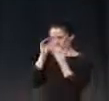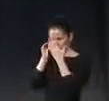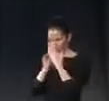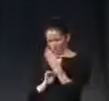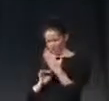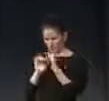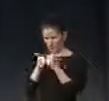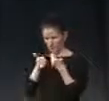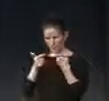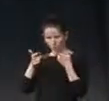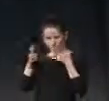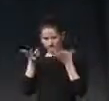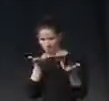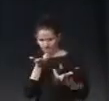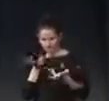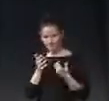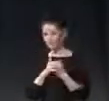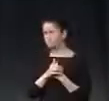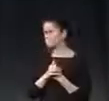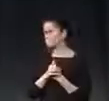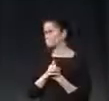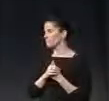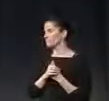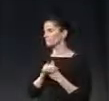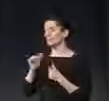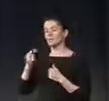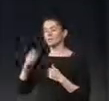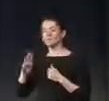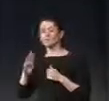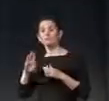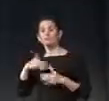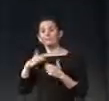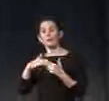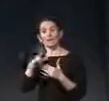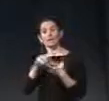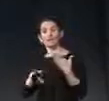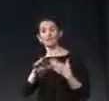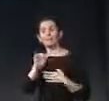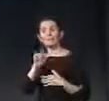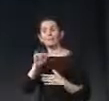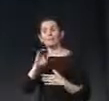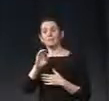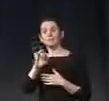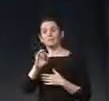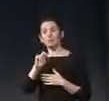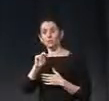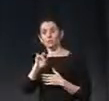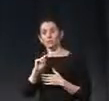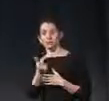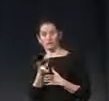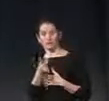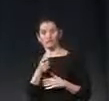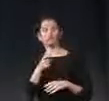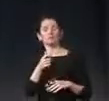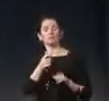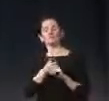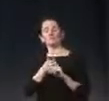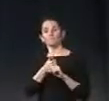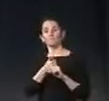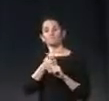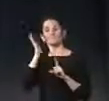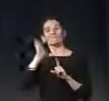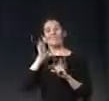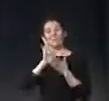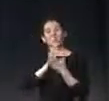senses. Bell soon began to tutor Alice Jennings, a 21-year-old student at the Boston School for Deaf Mutes, now the Horace Mann